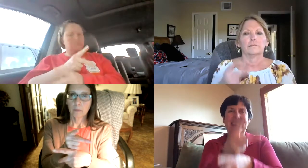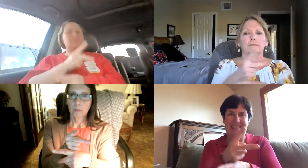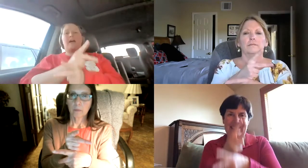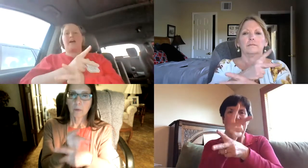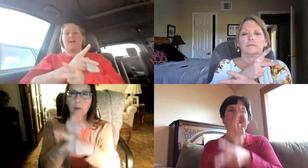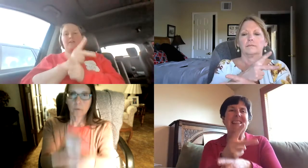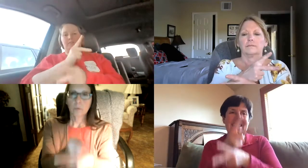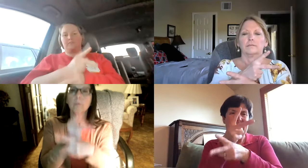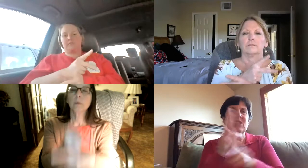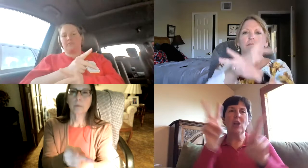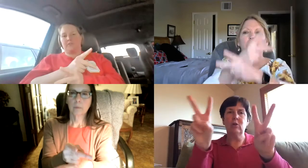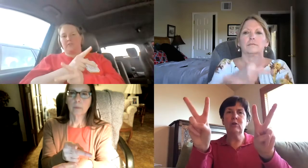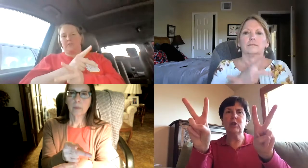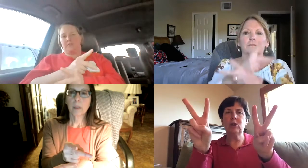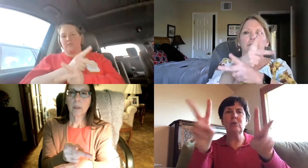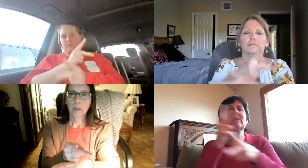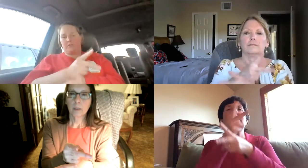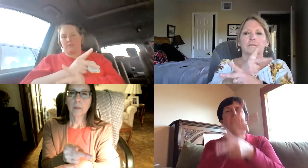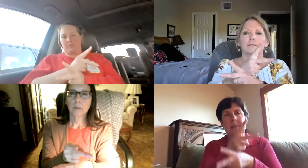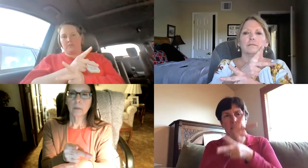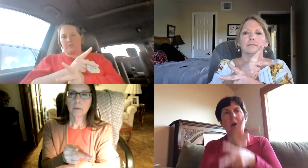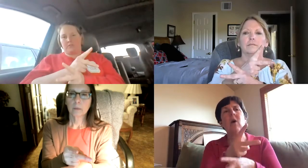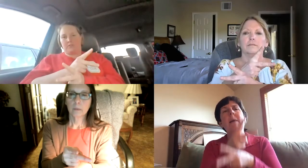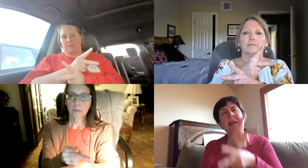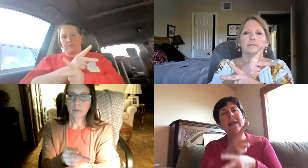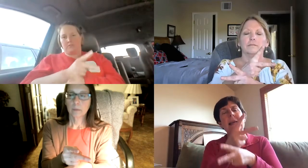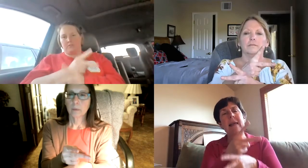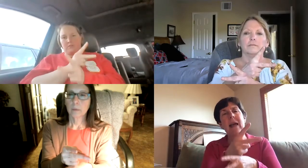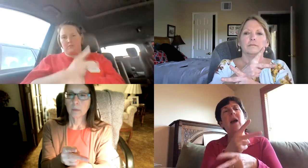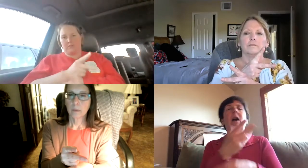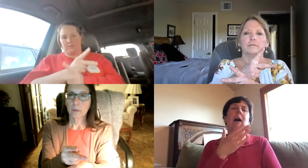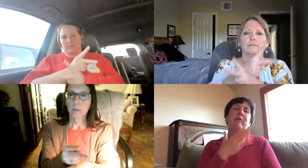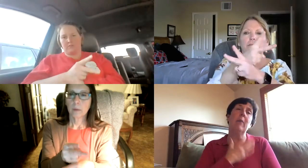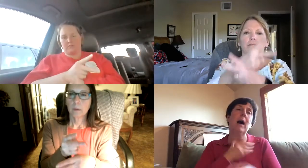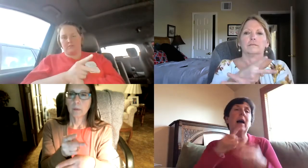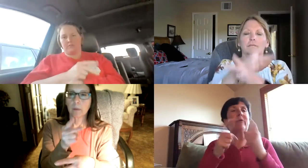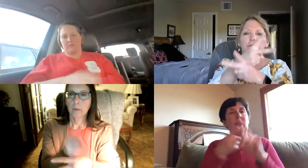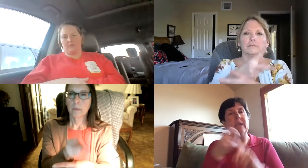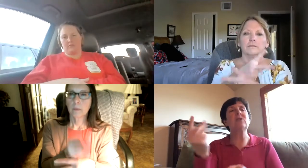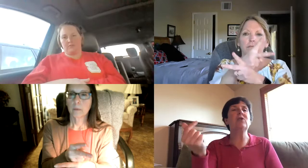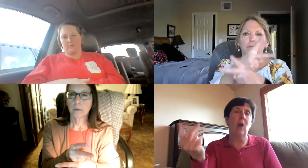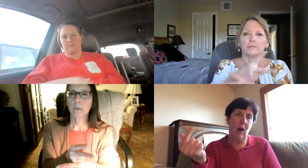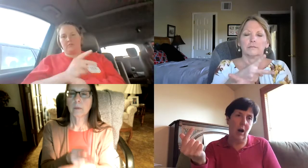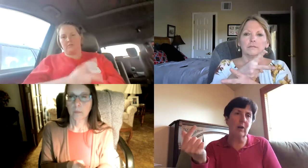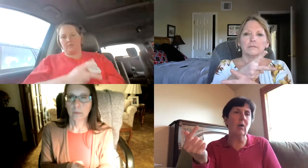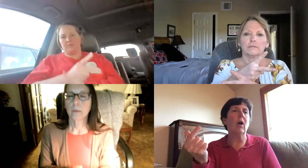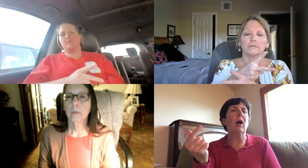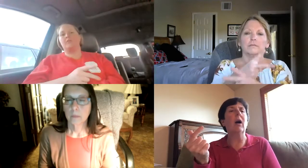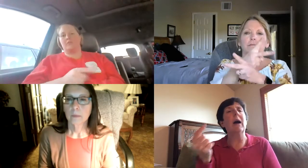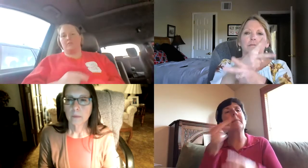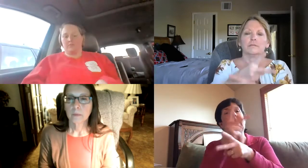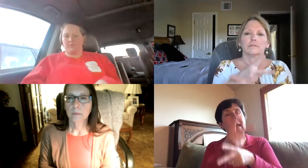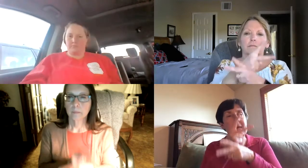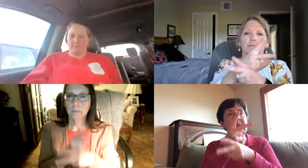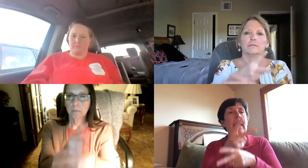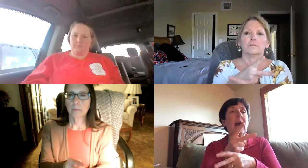right? So twos, so I'm taking care of my friend's dog, or